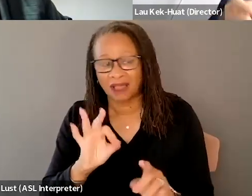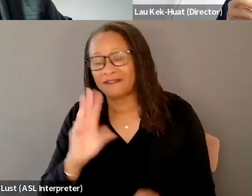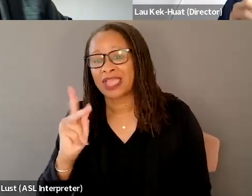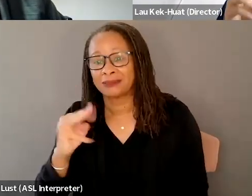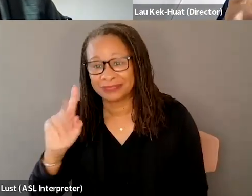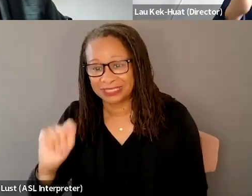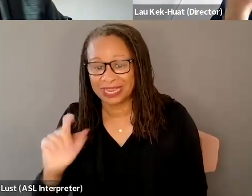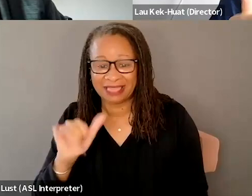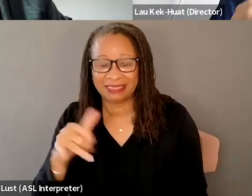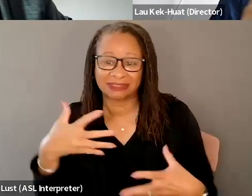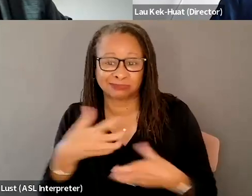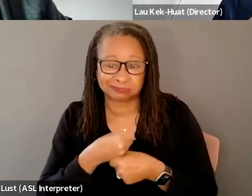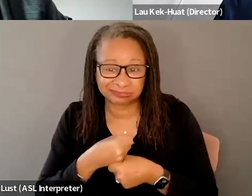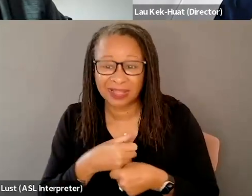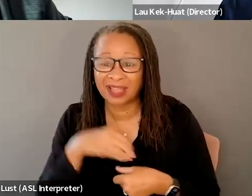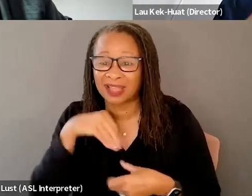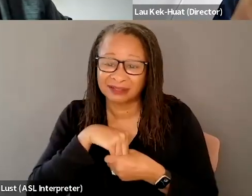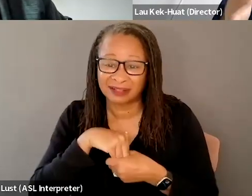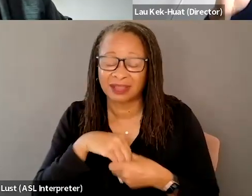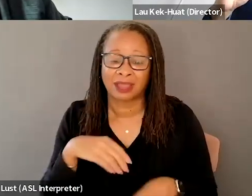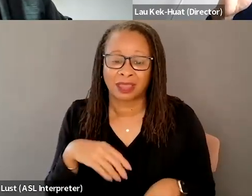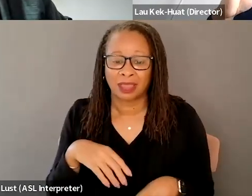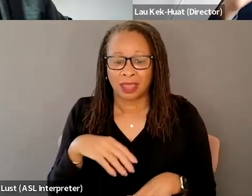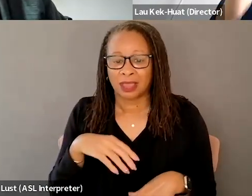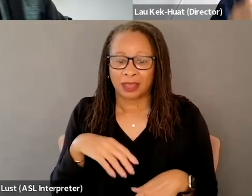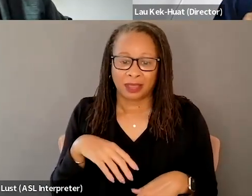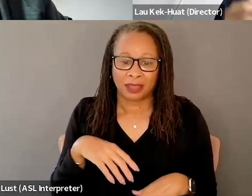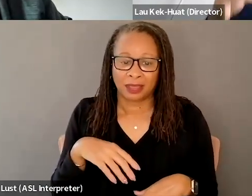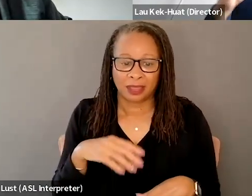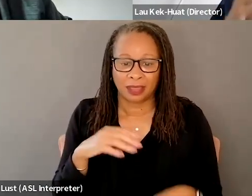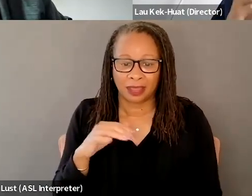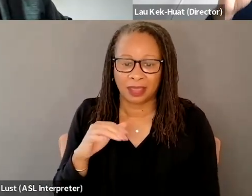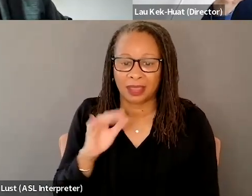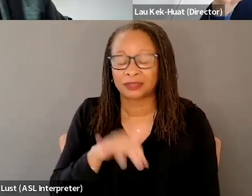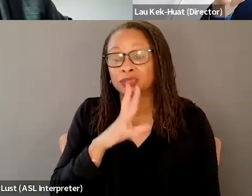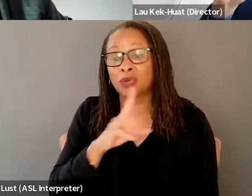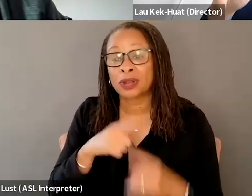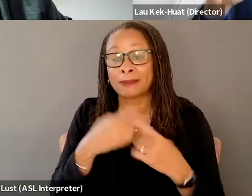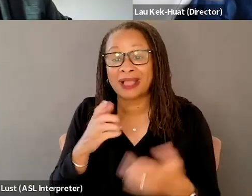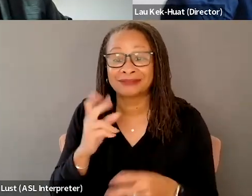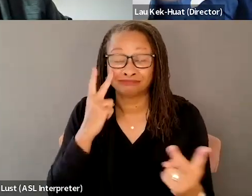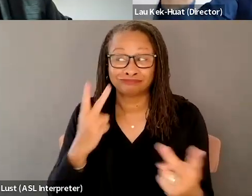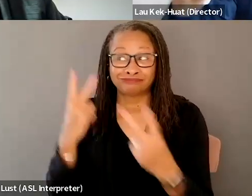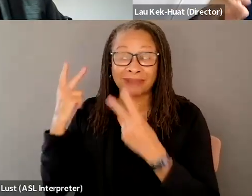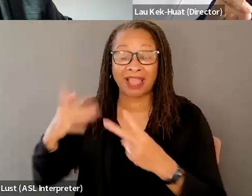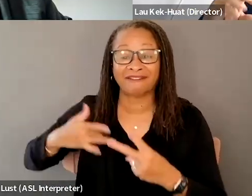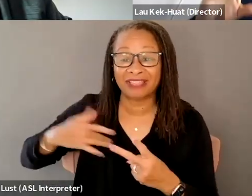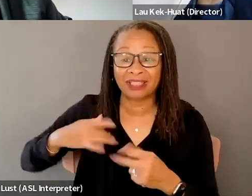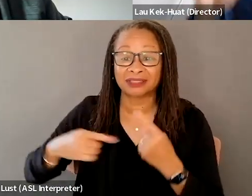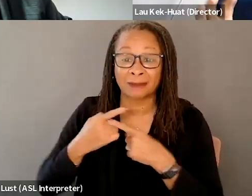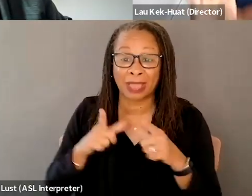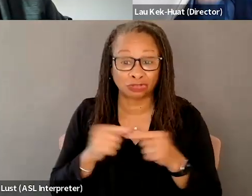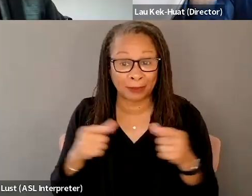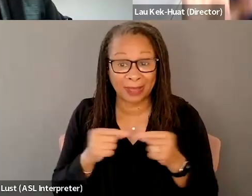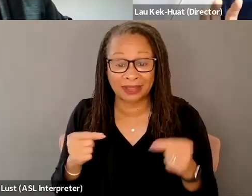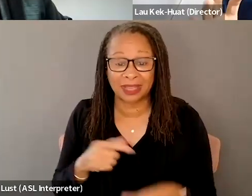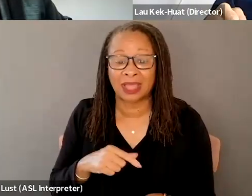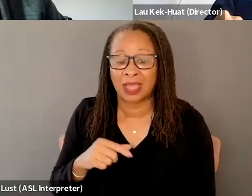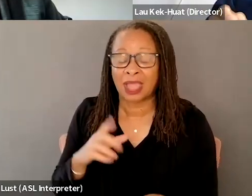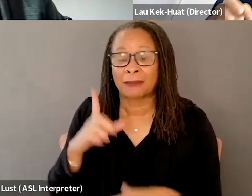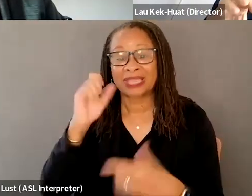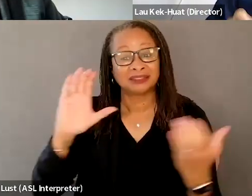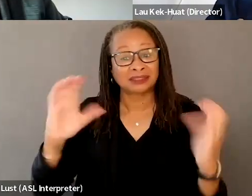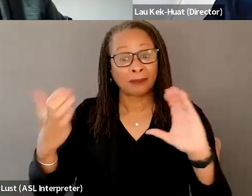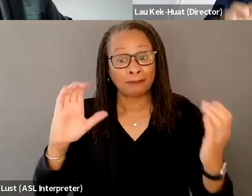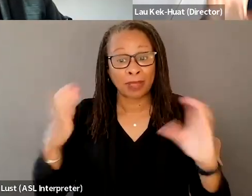is just now, Mr. Ian mentioning about this nostalgia feelings about Japan is because of